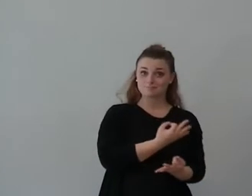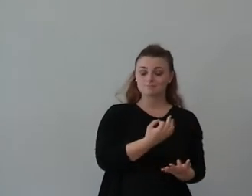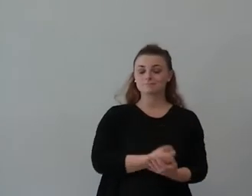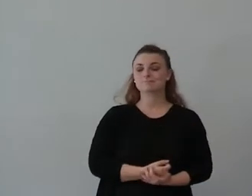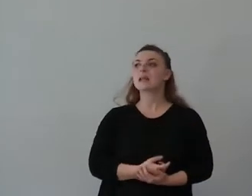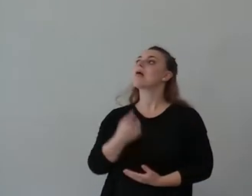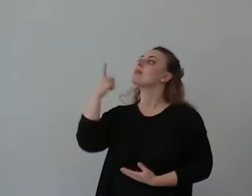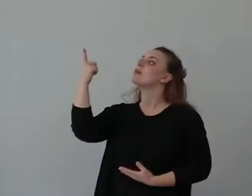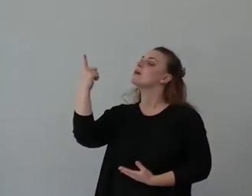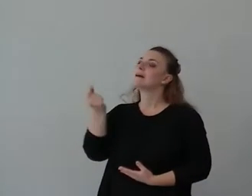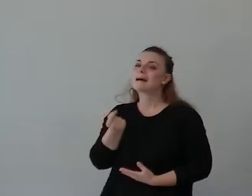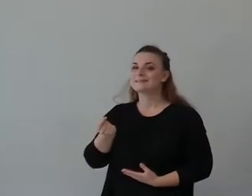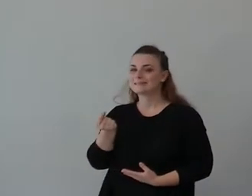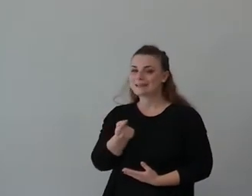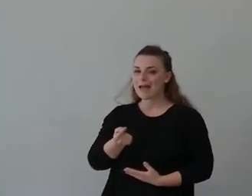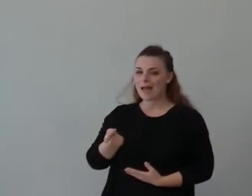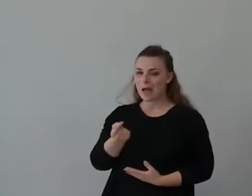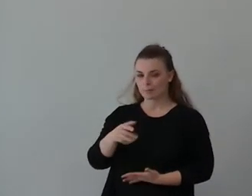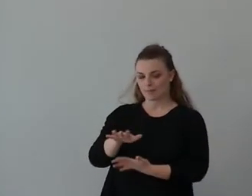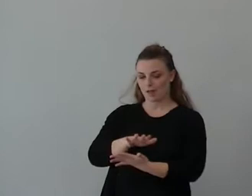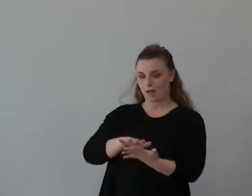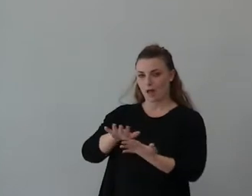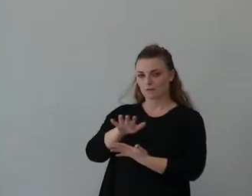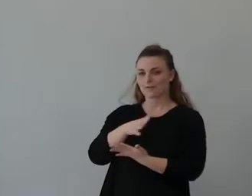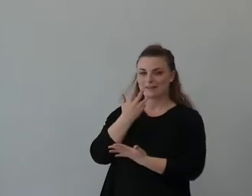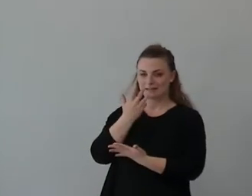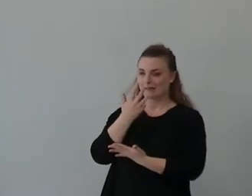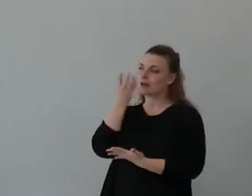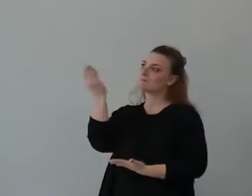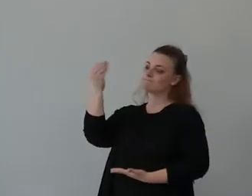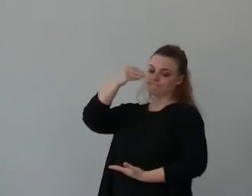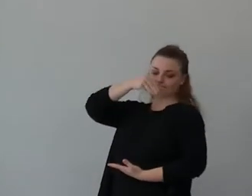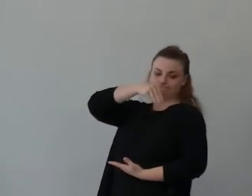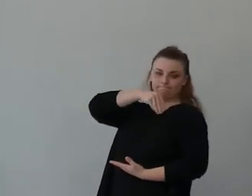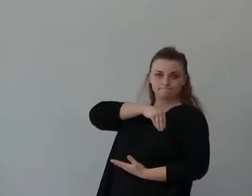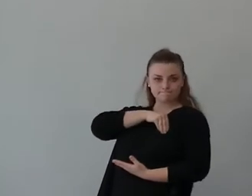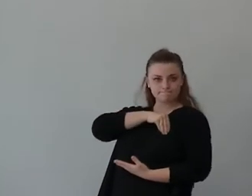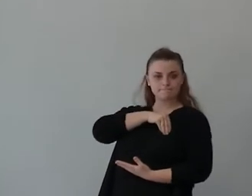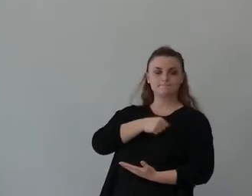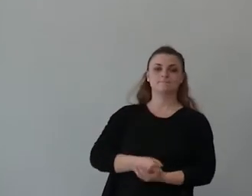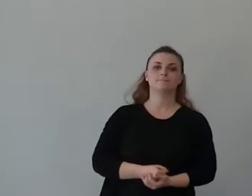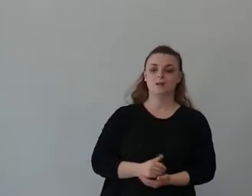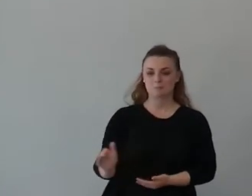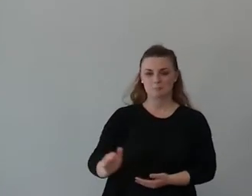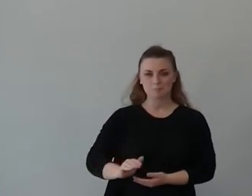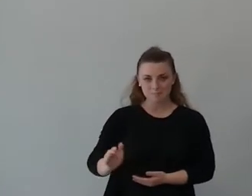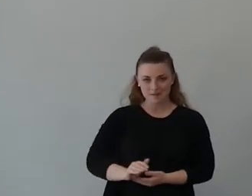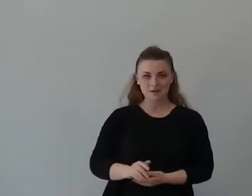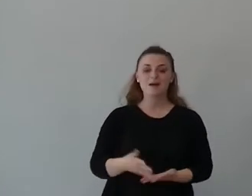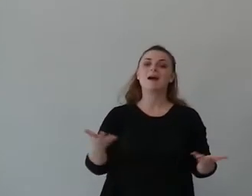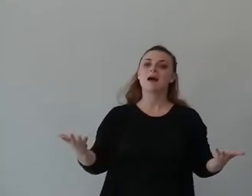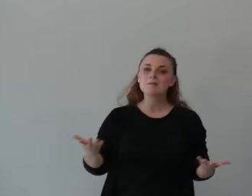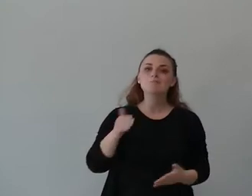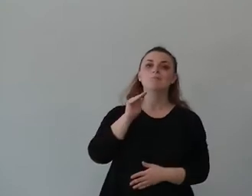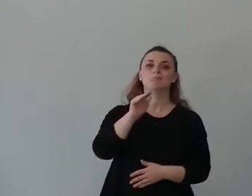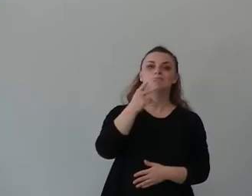cuore. And now I've been able to visit the Pisa Tower. E ora ho potuto andare a vedere la torre di Pisa. In fact, even one